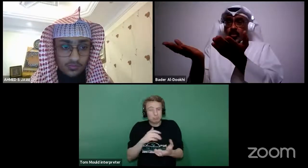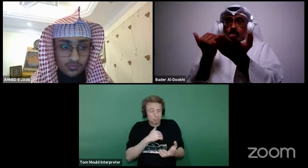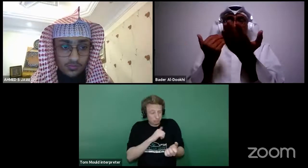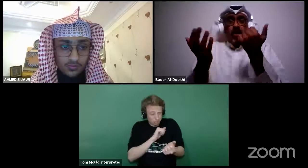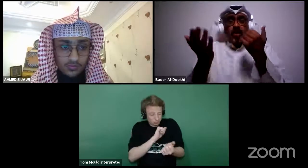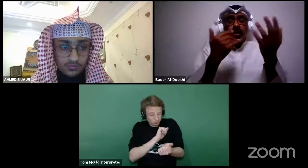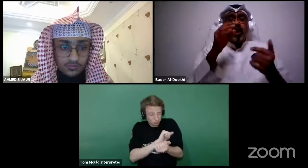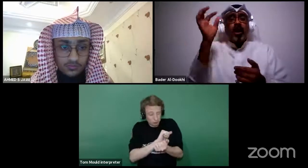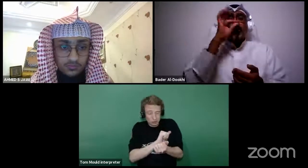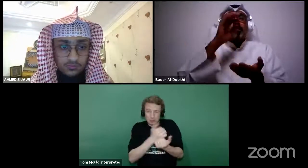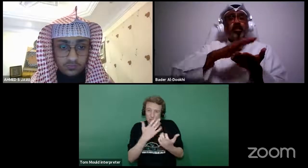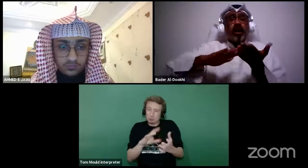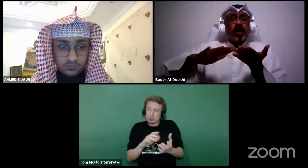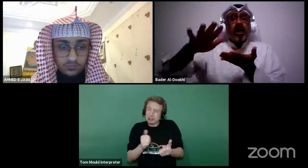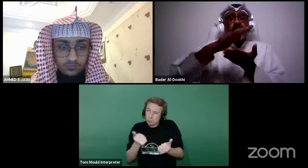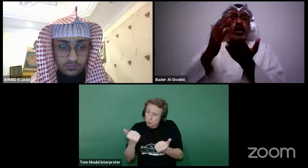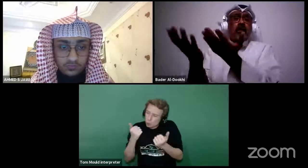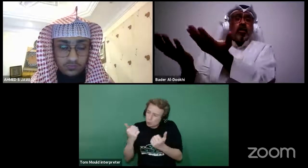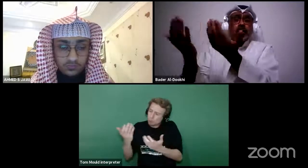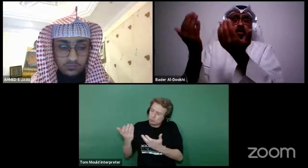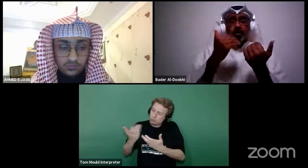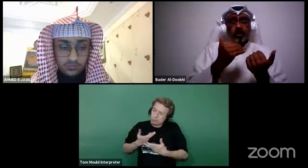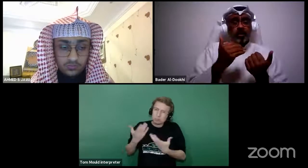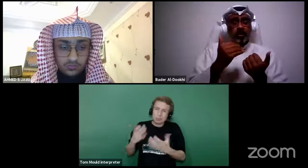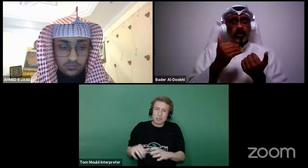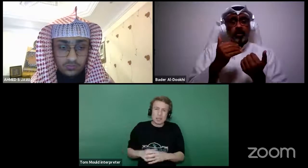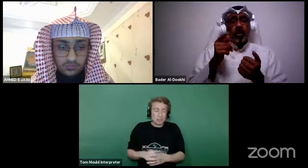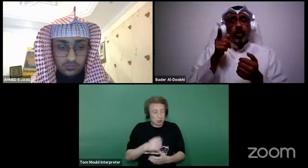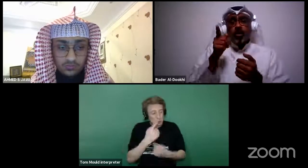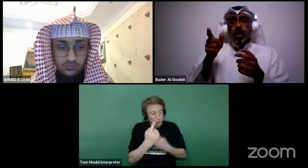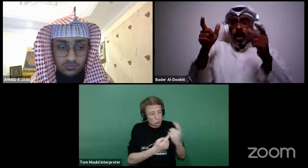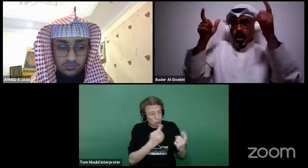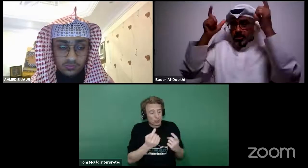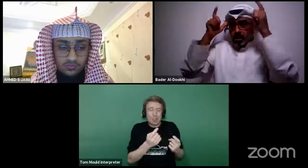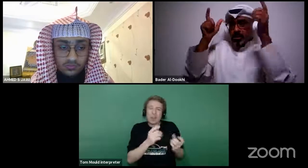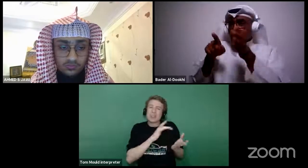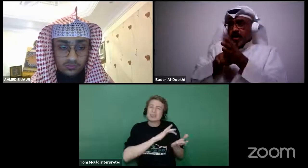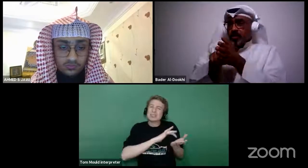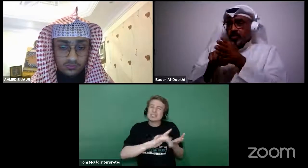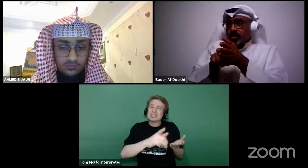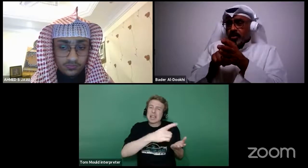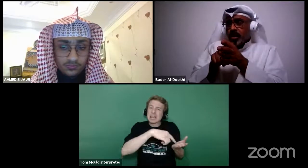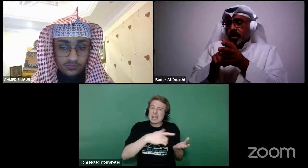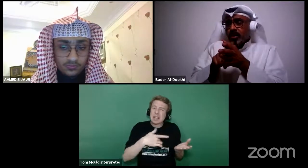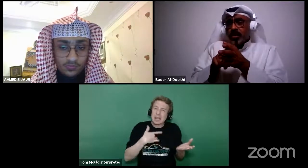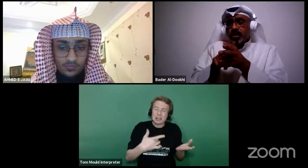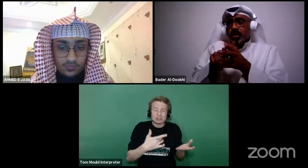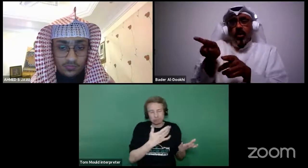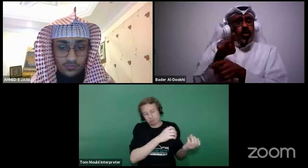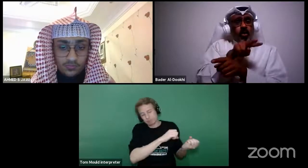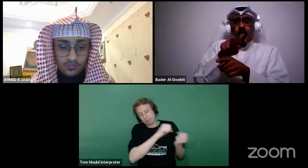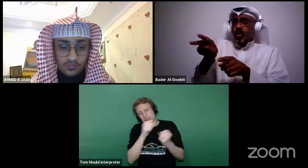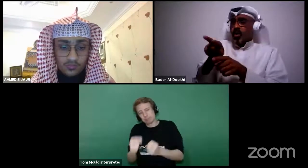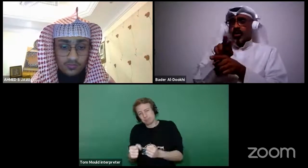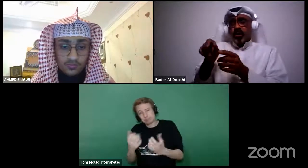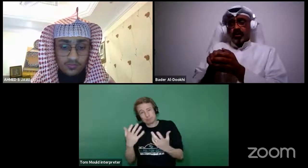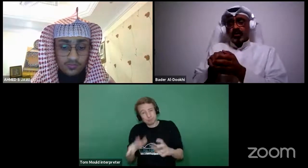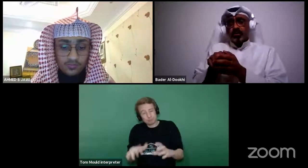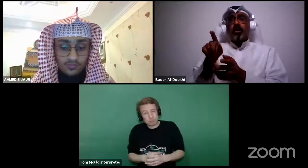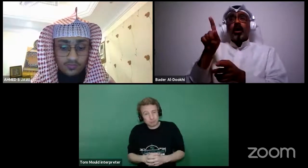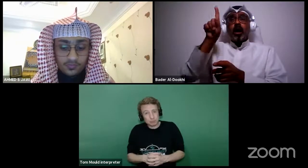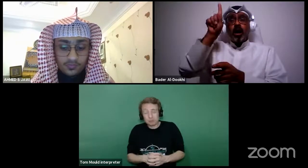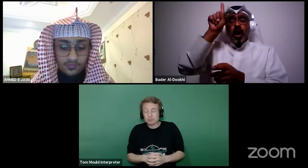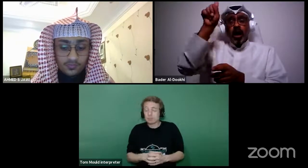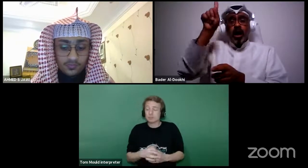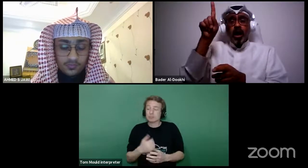Bedouin life, after Satan had sown enmity between me and my brothers. Certainly my Lord is the most